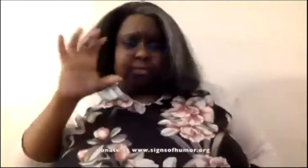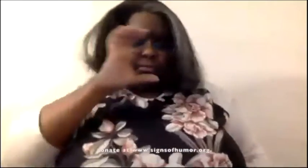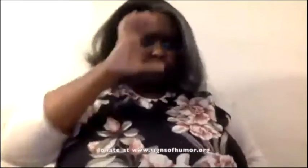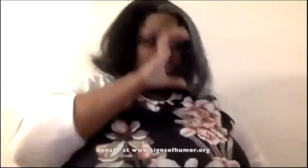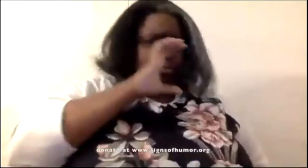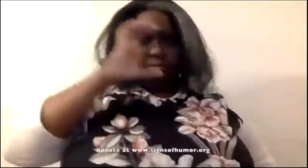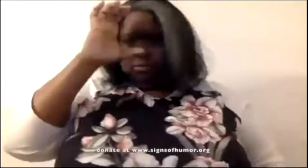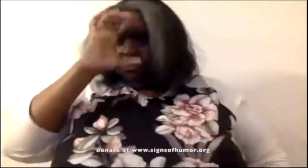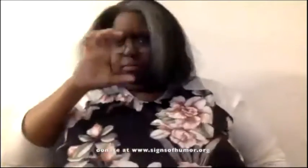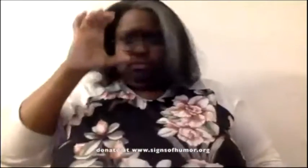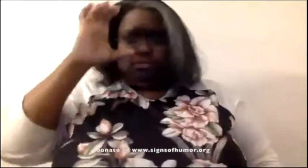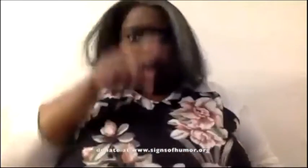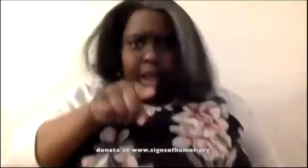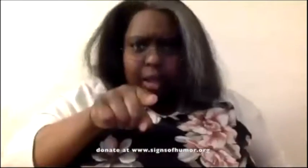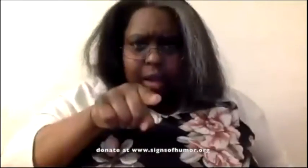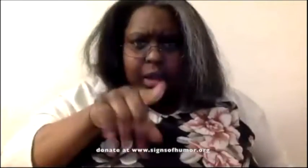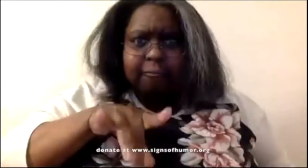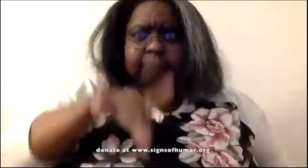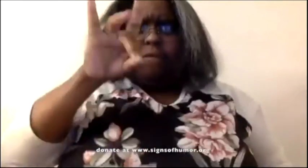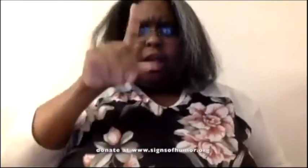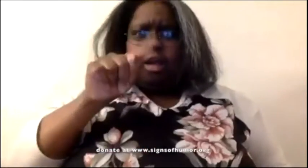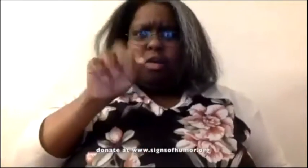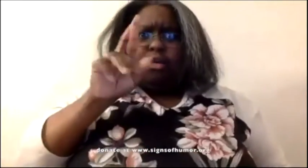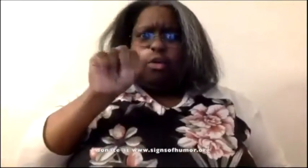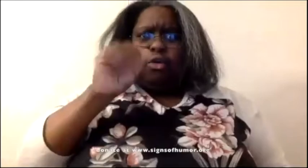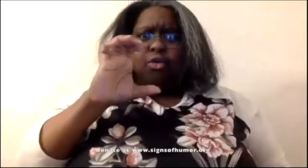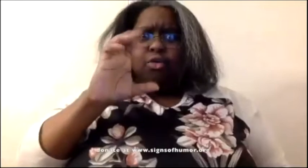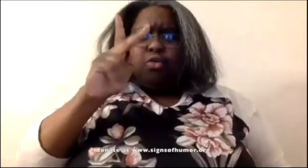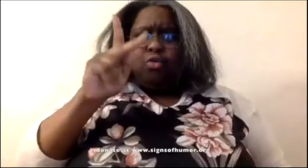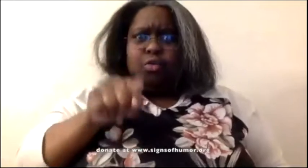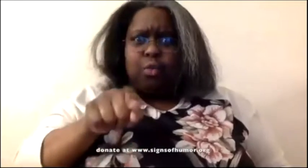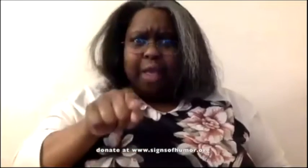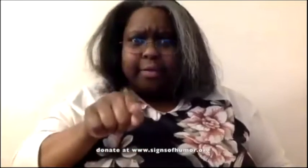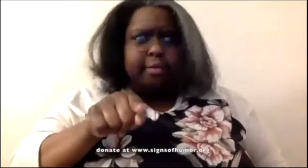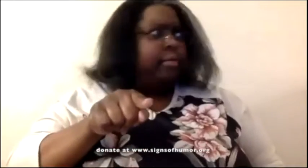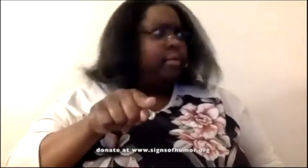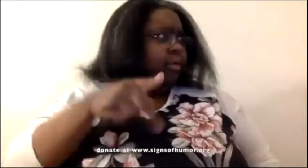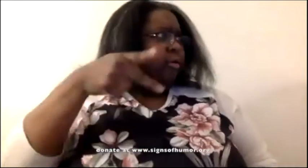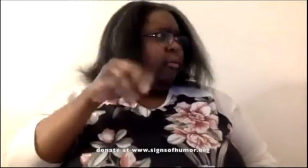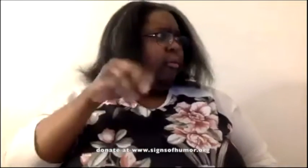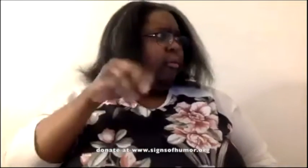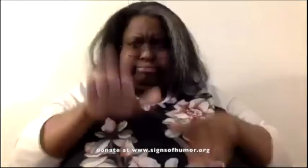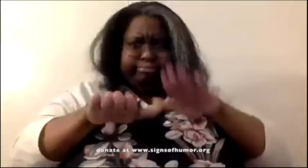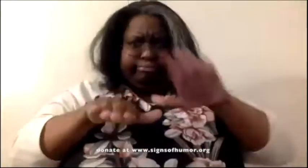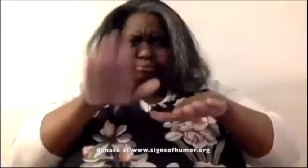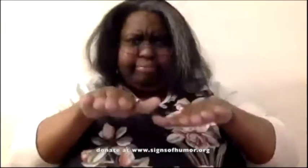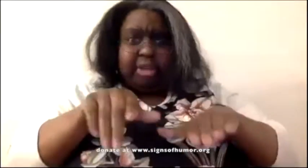to be with the whole group. And finally, they notice there are tracks,